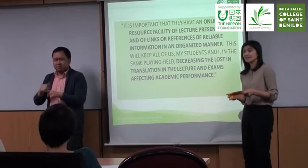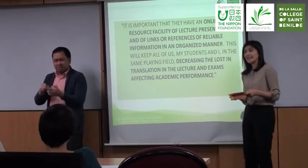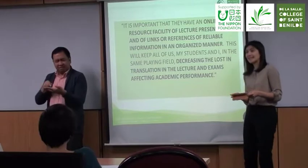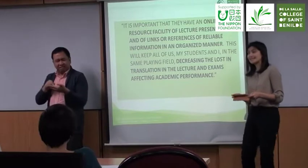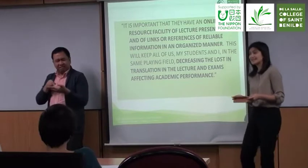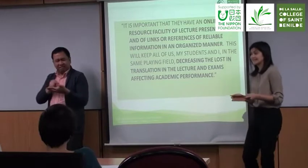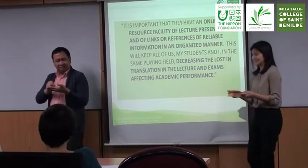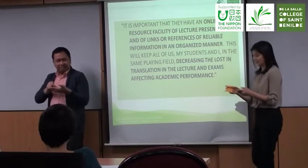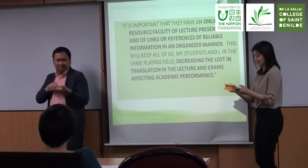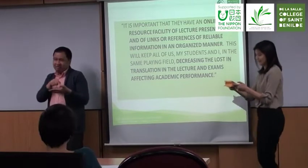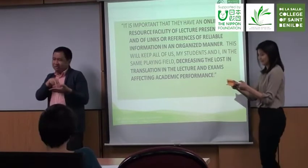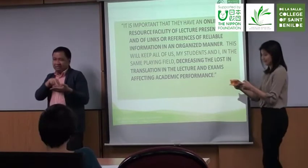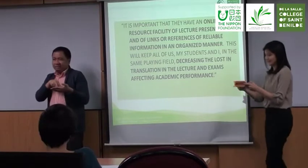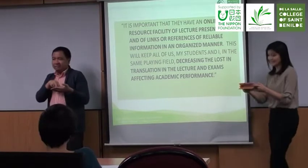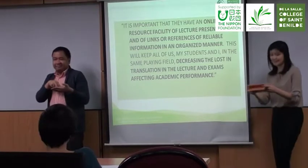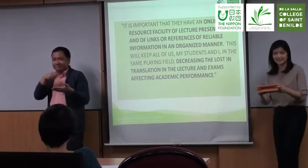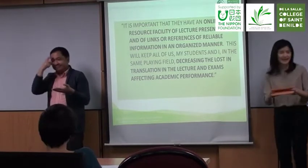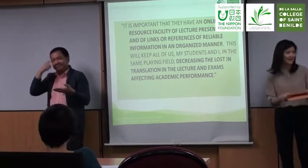Right?